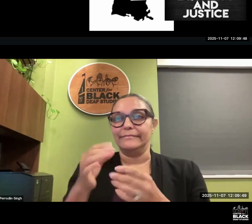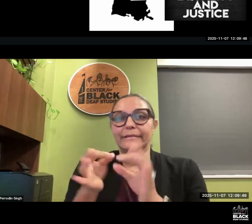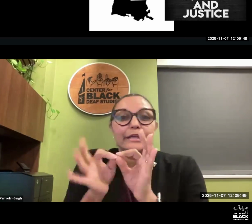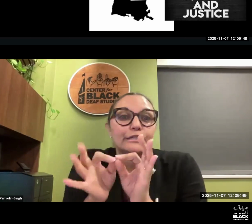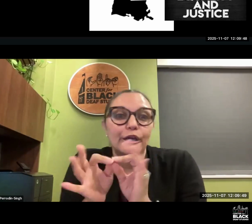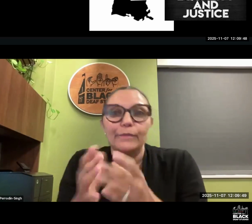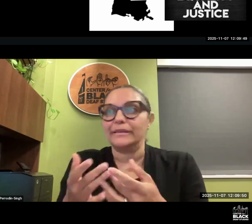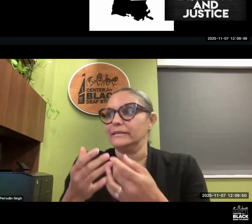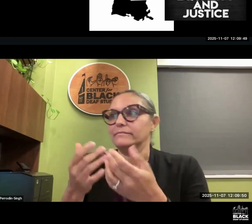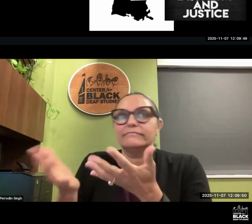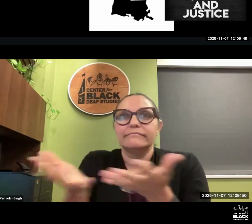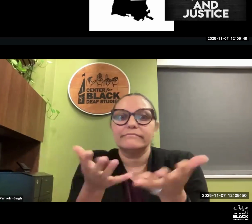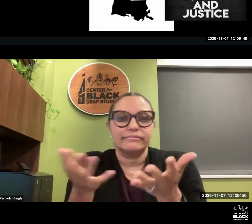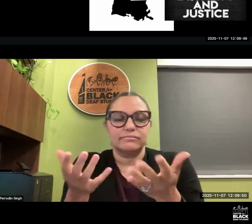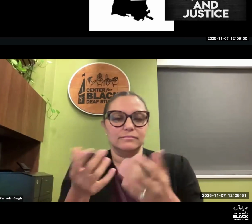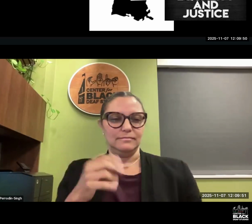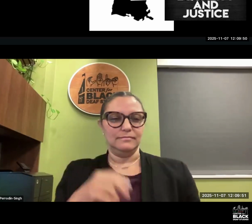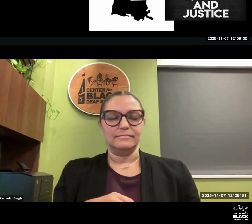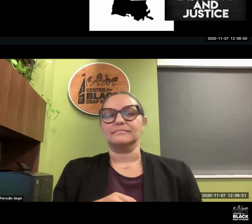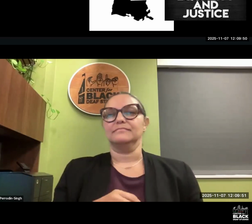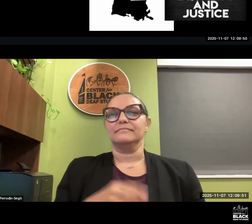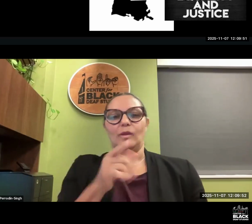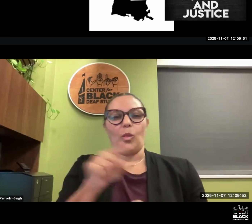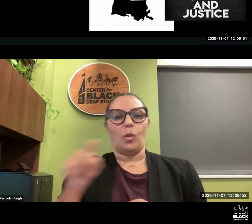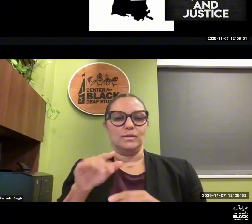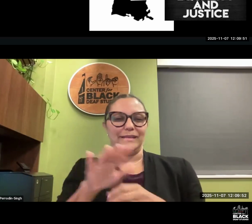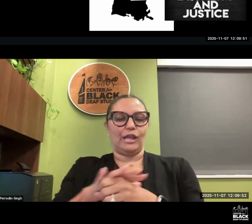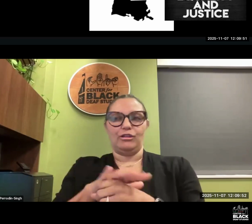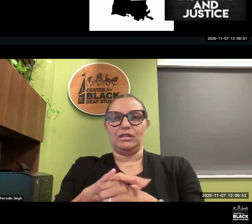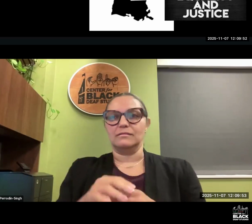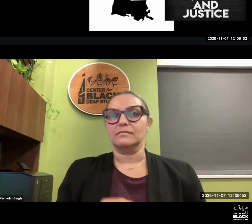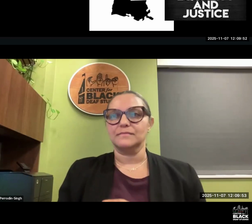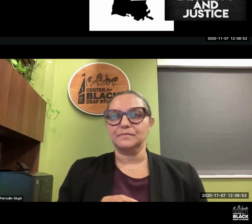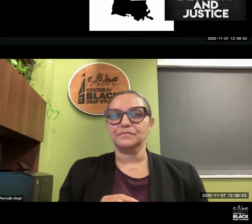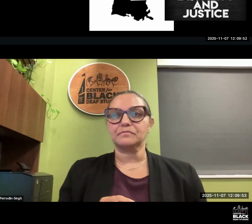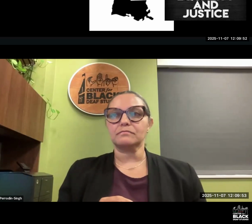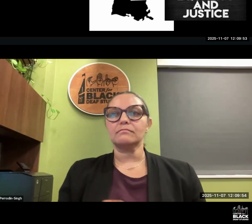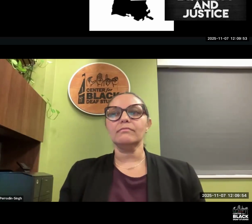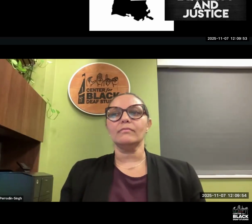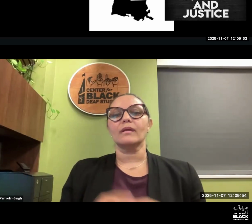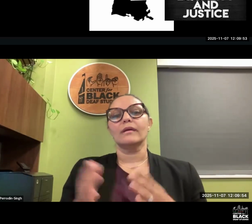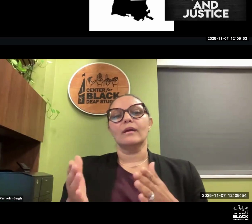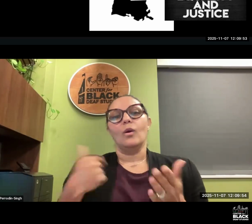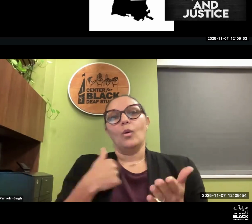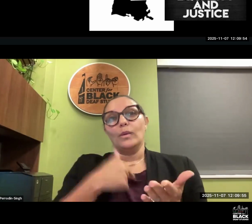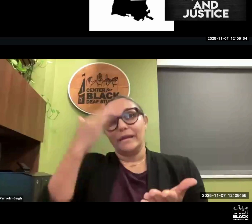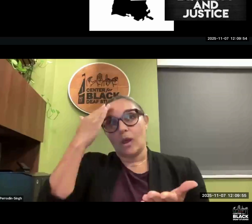that burden of taking care of our parents, being their mediator, their interpreter.